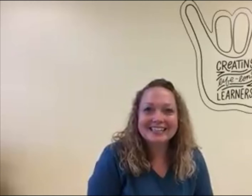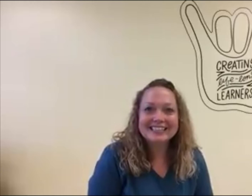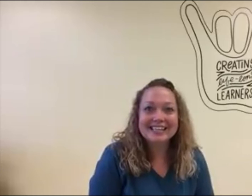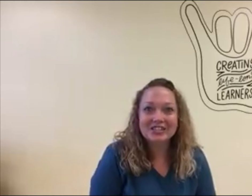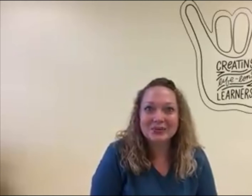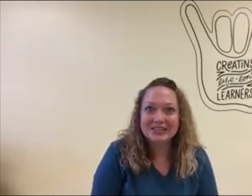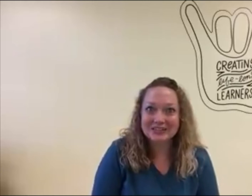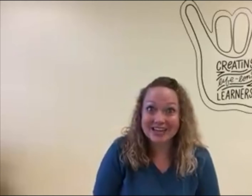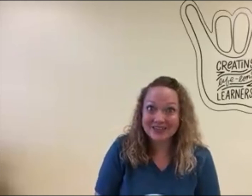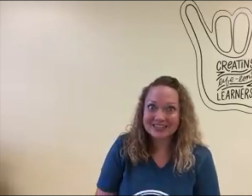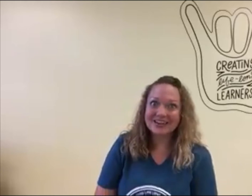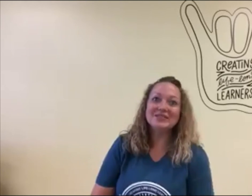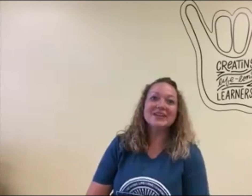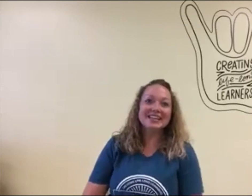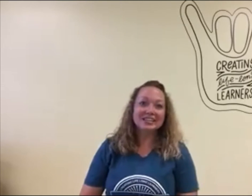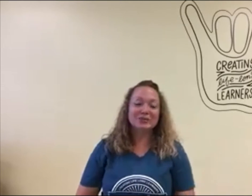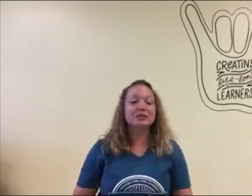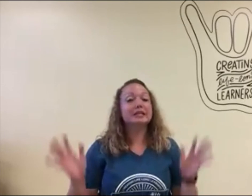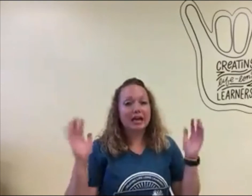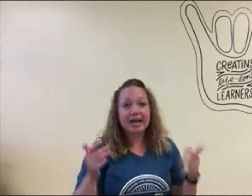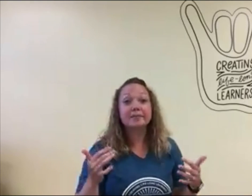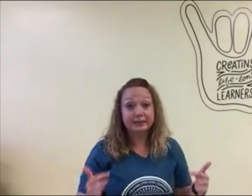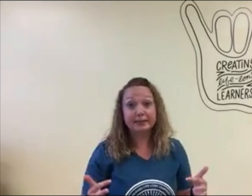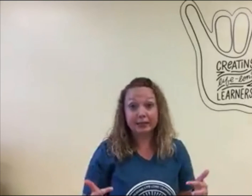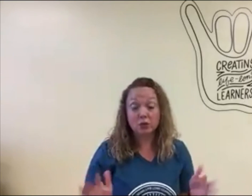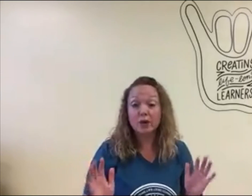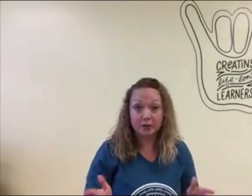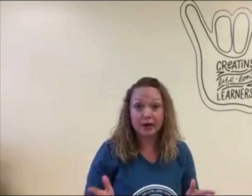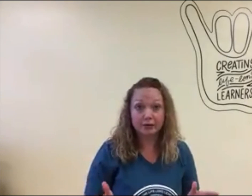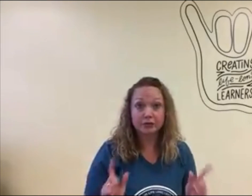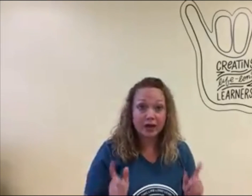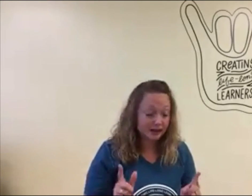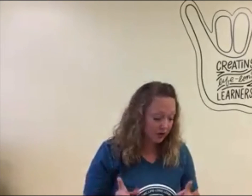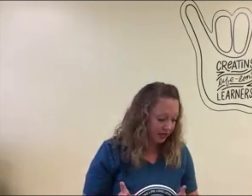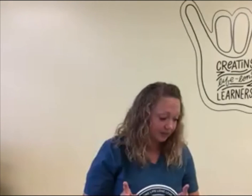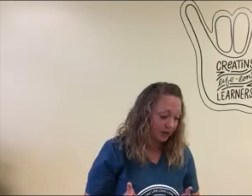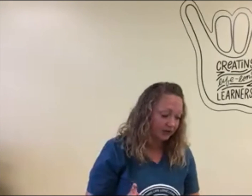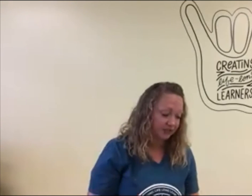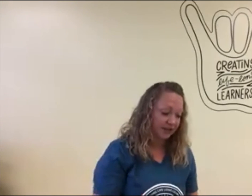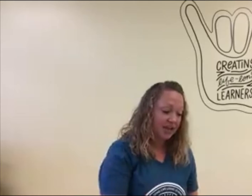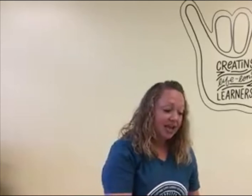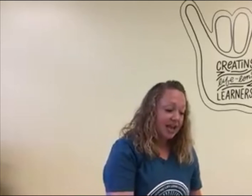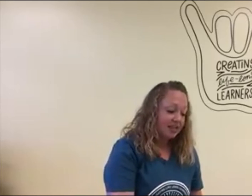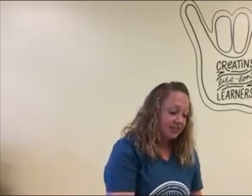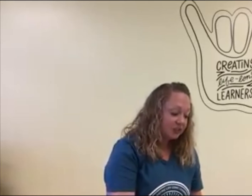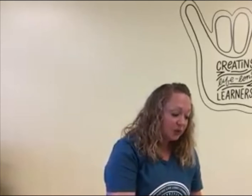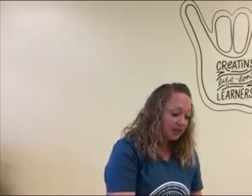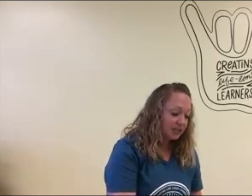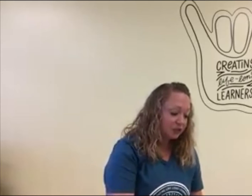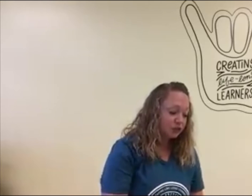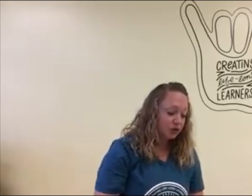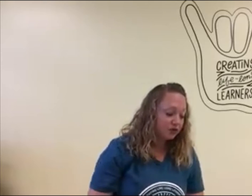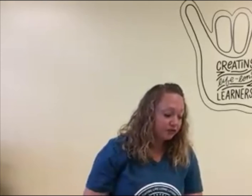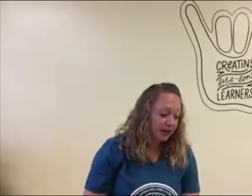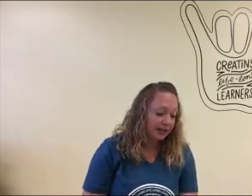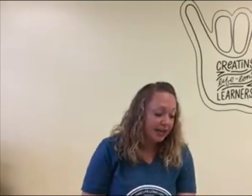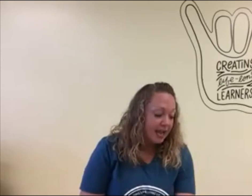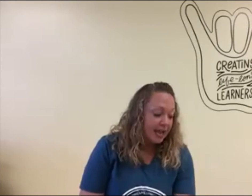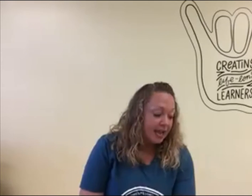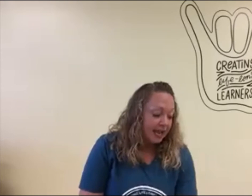your wiggles out? Are you ready to get your wiggles out? I have been sitting quite a while, so I am ready to get my wiggles out. And this one is so fun. You